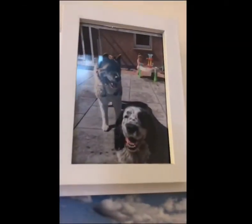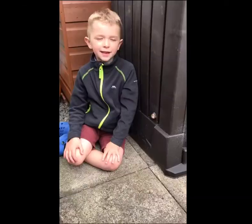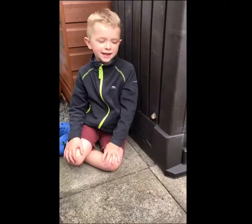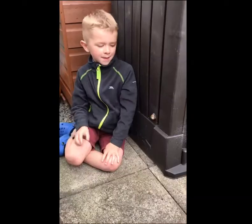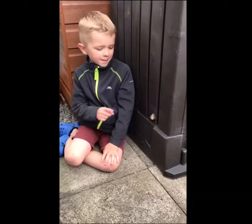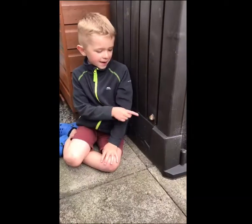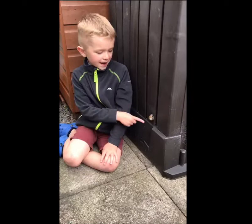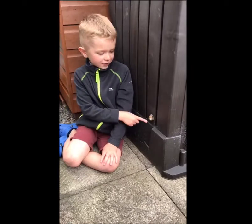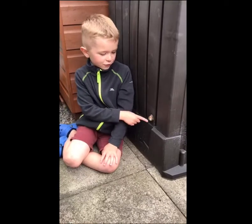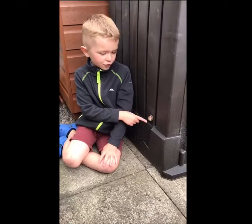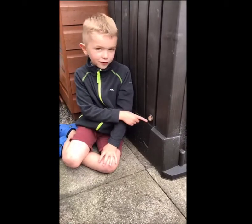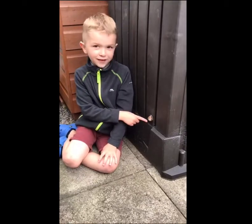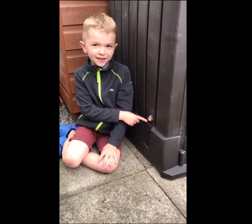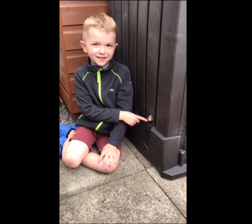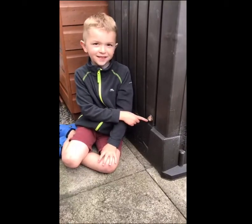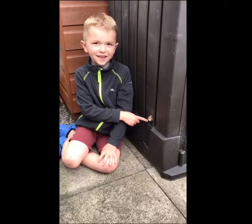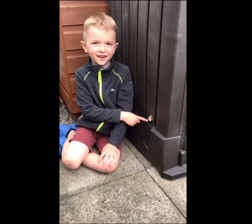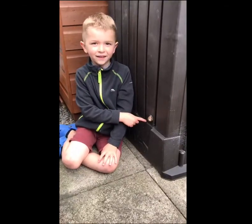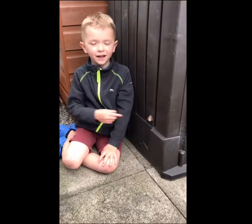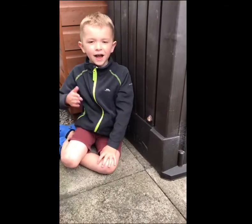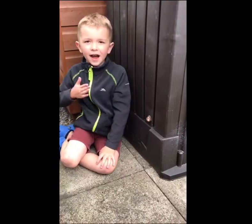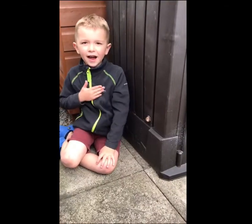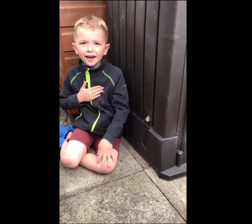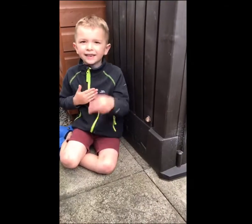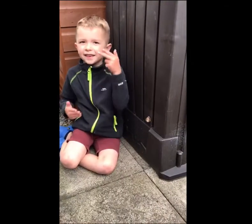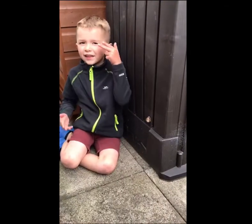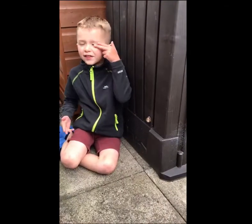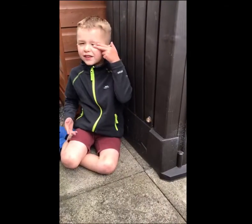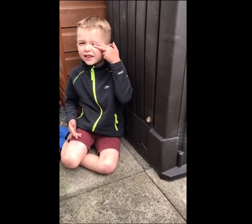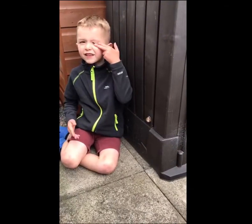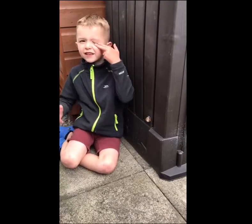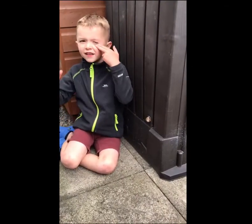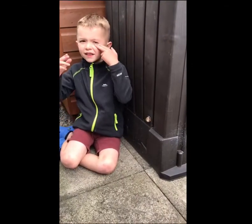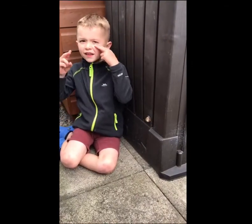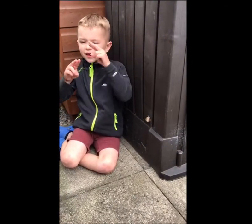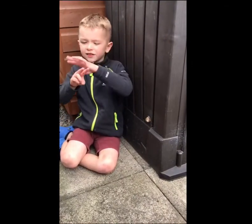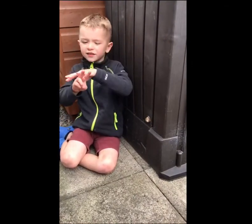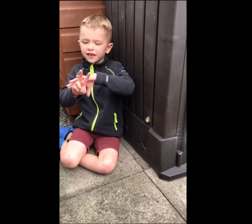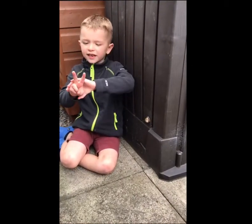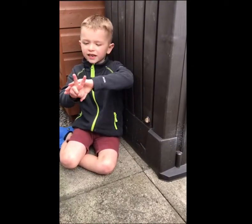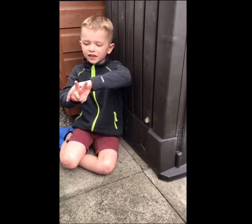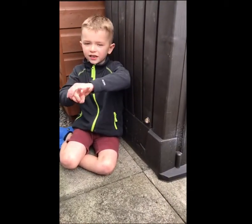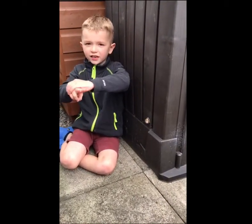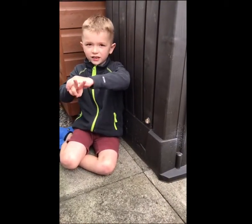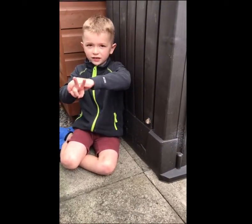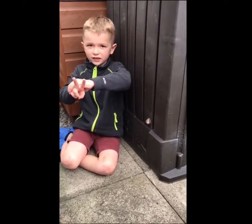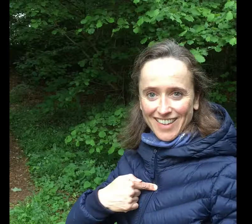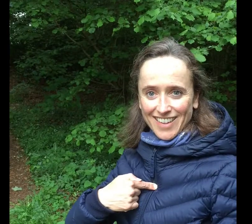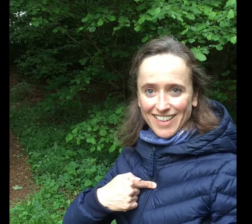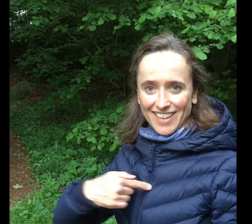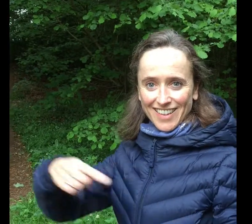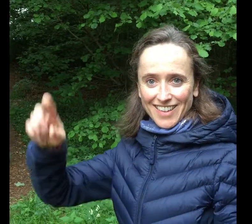This is my pet Susan the snail. I can see a snail.